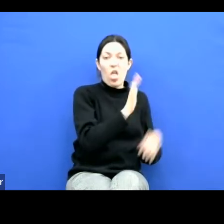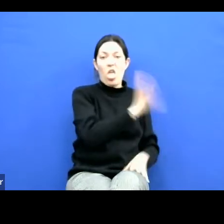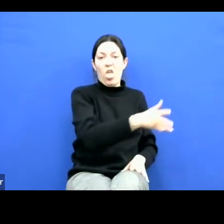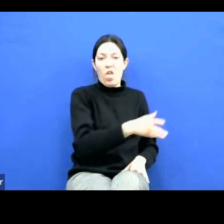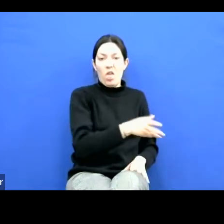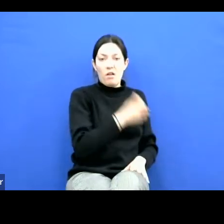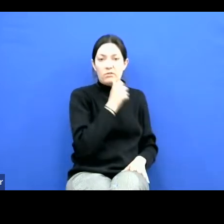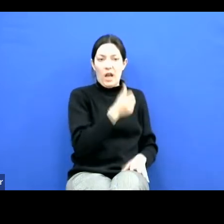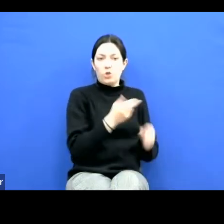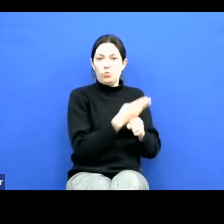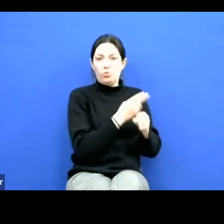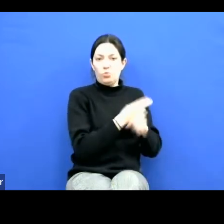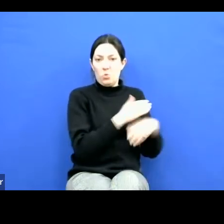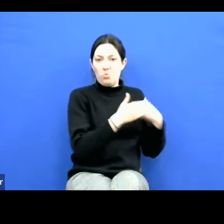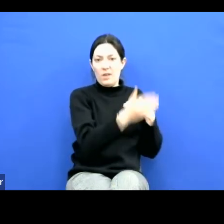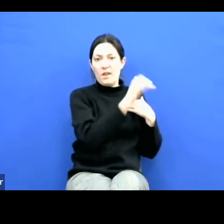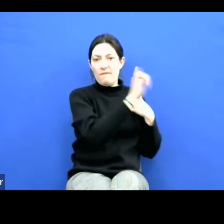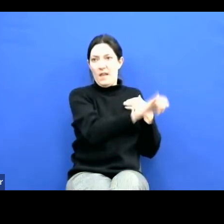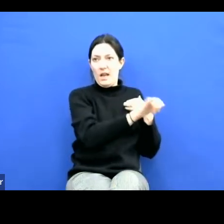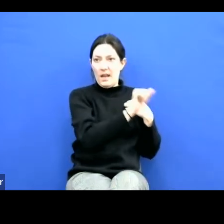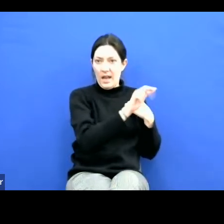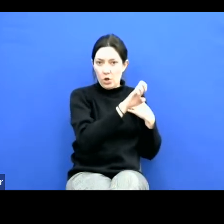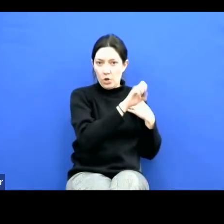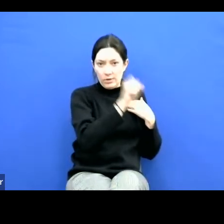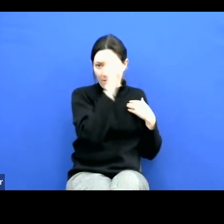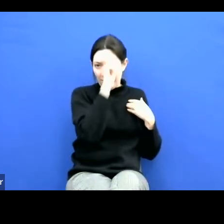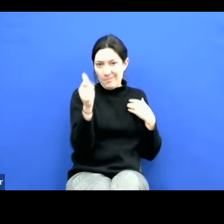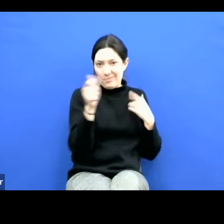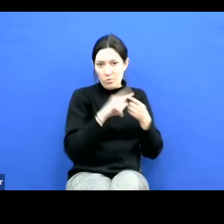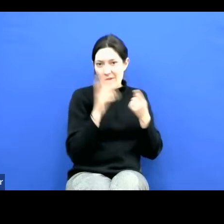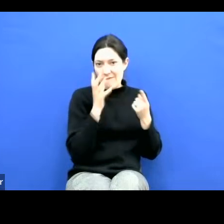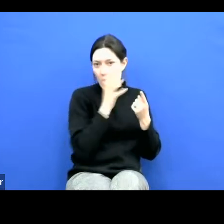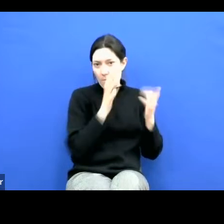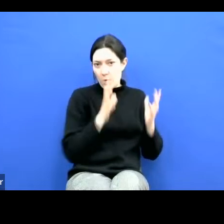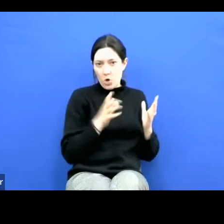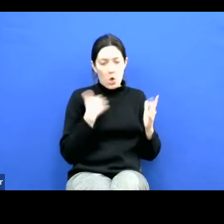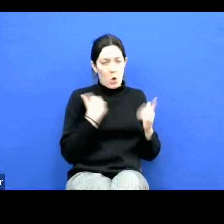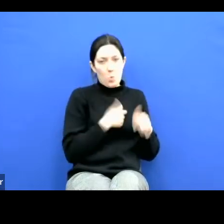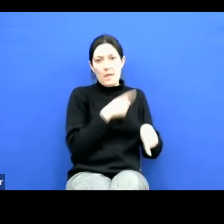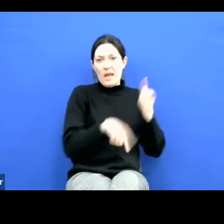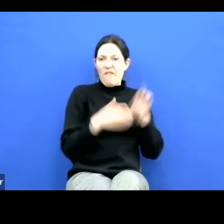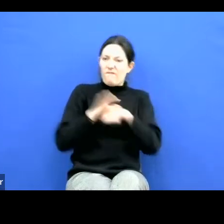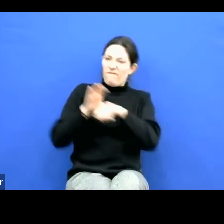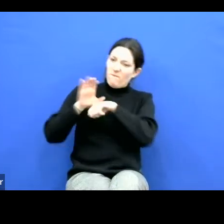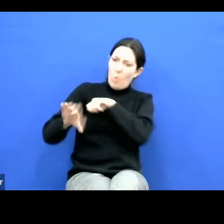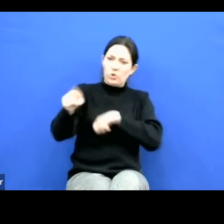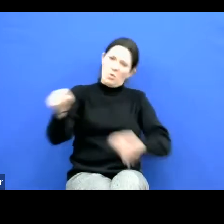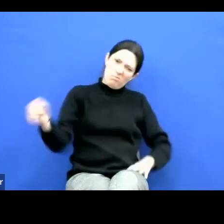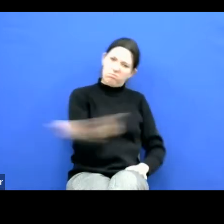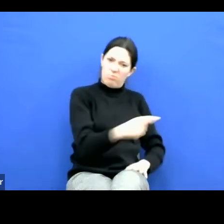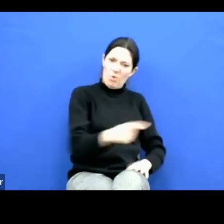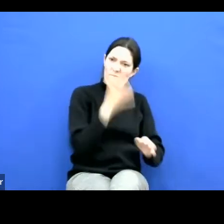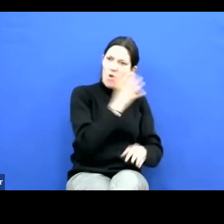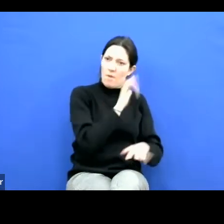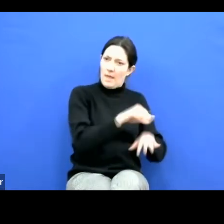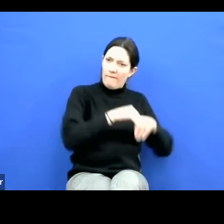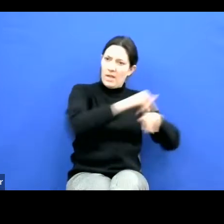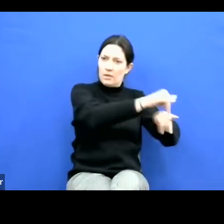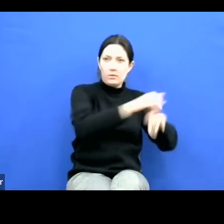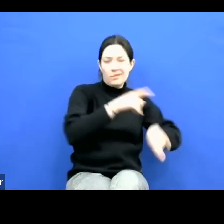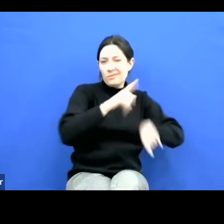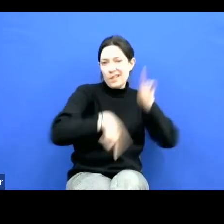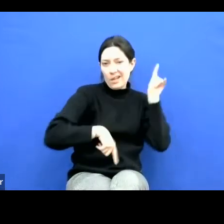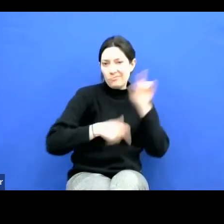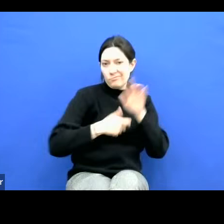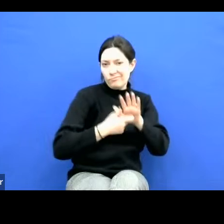of the remnant acres, that's up to the farmer. Again, as a town, we cannot require that farmers continue to farm fields. We Okay.